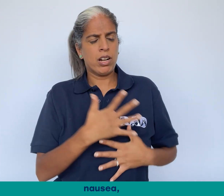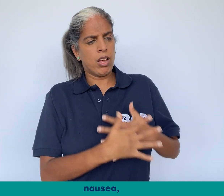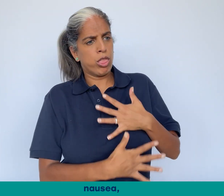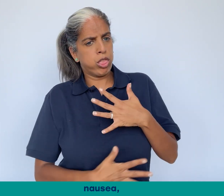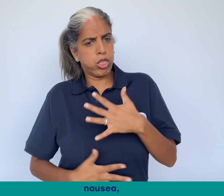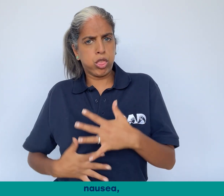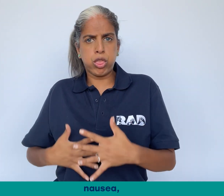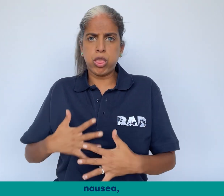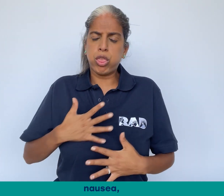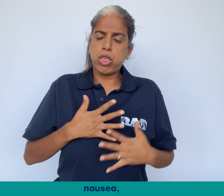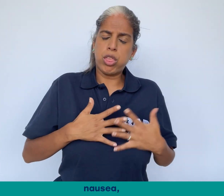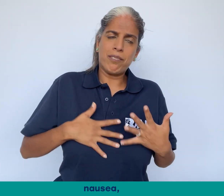nausea,